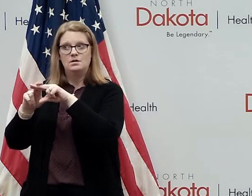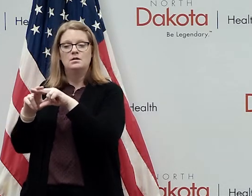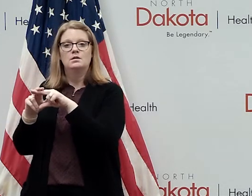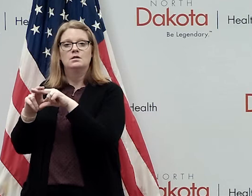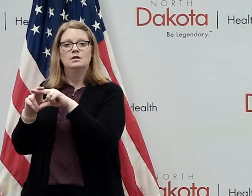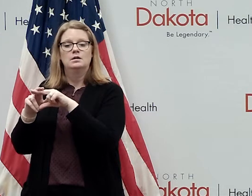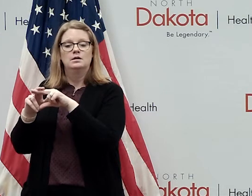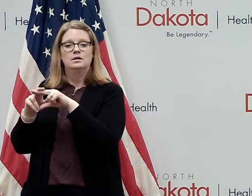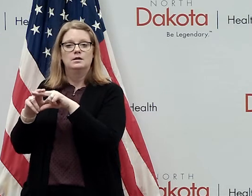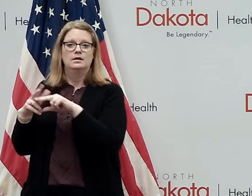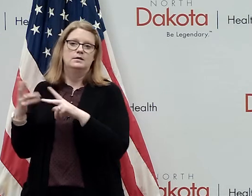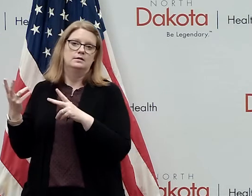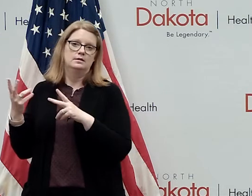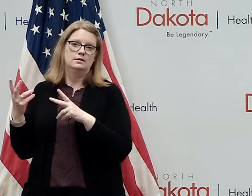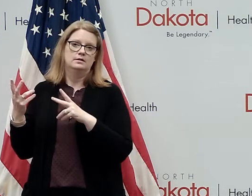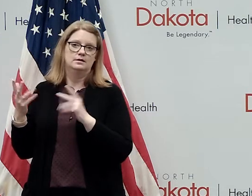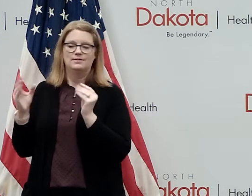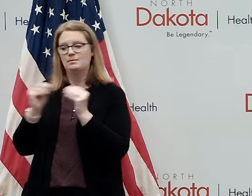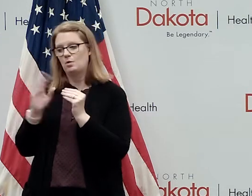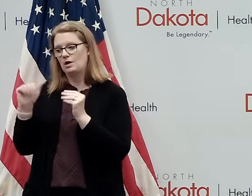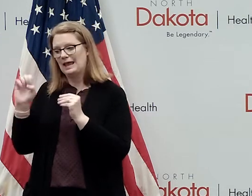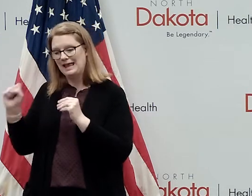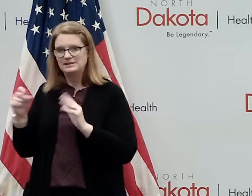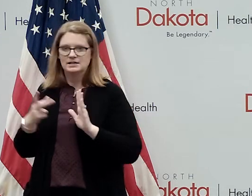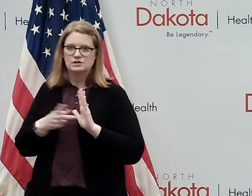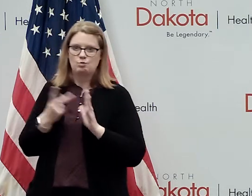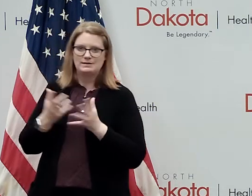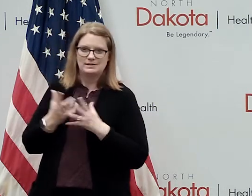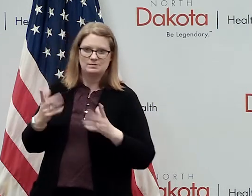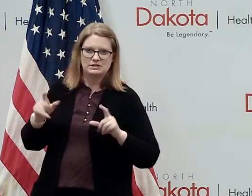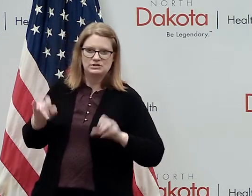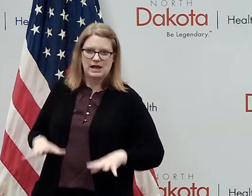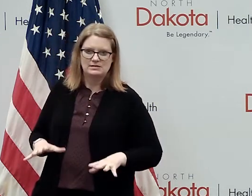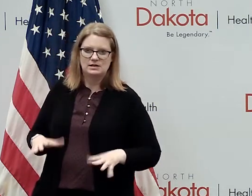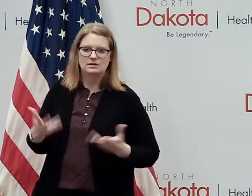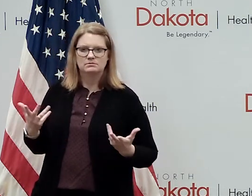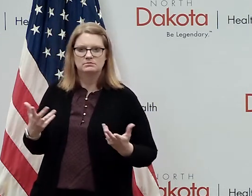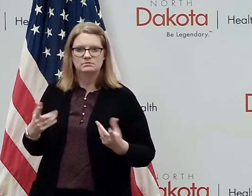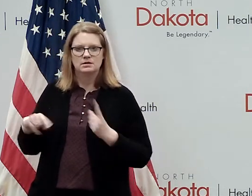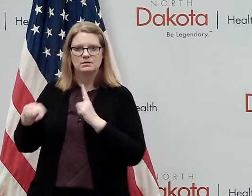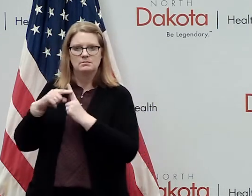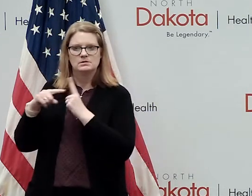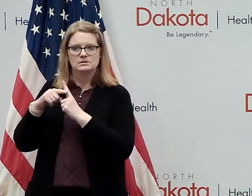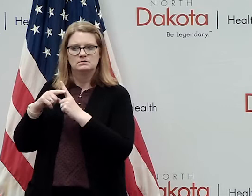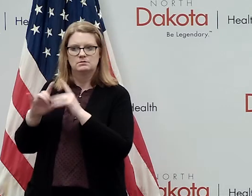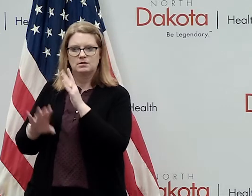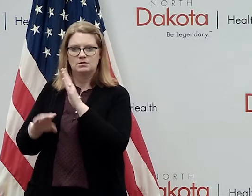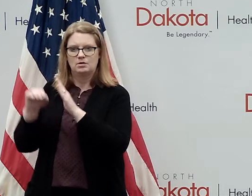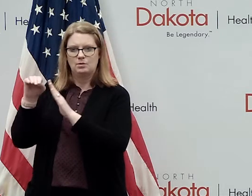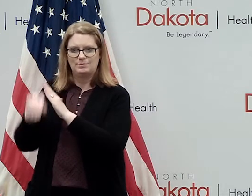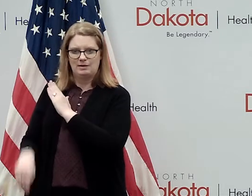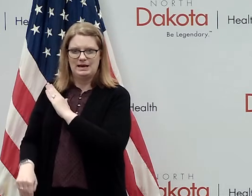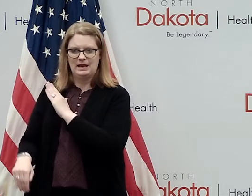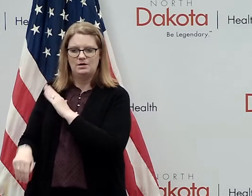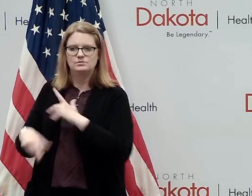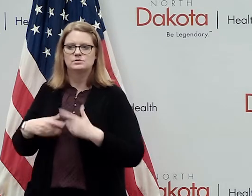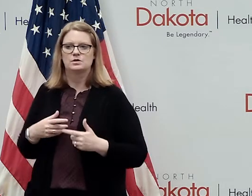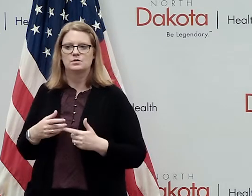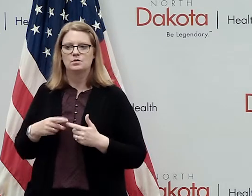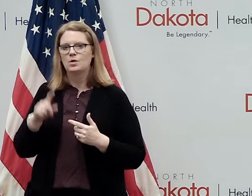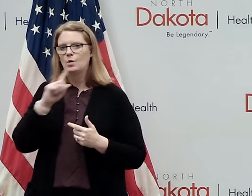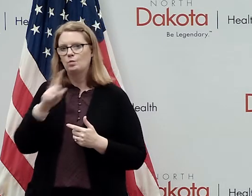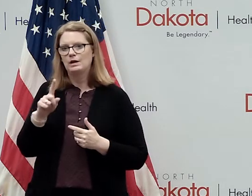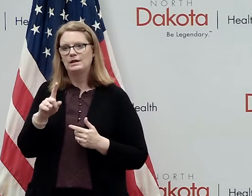you've got more cases but you're doing twice as much testing, your positivity rate might actually be going down. So the distinction